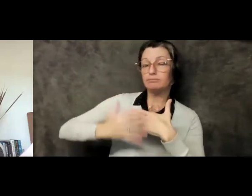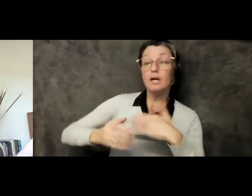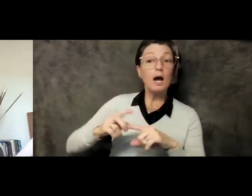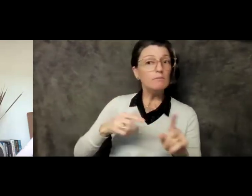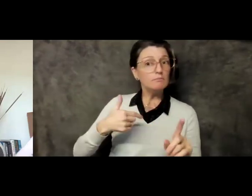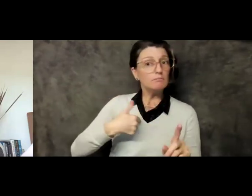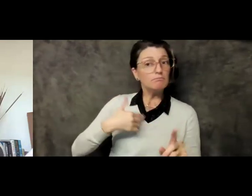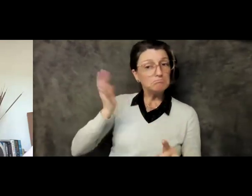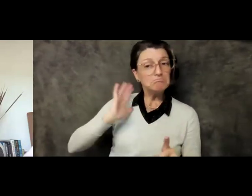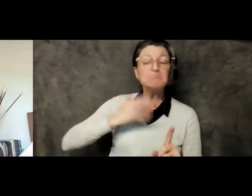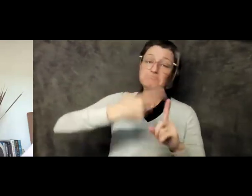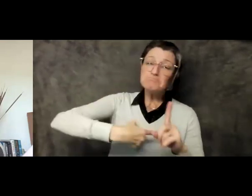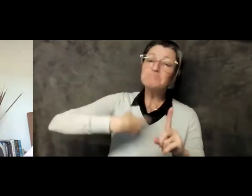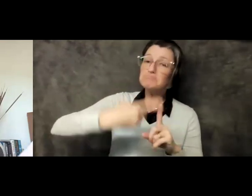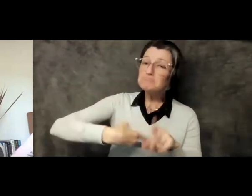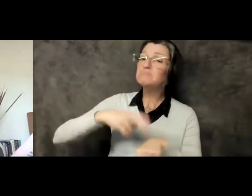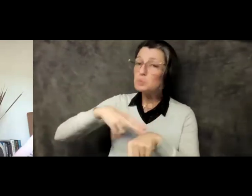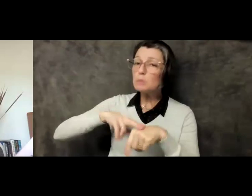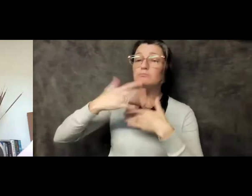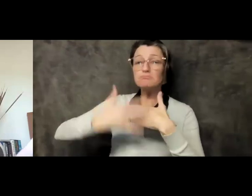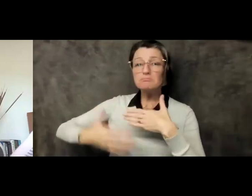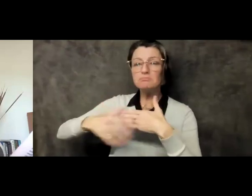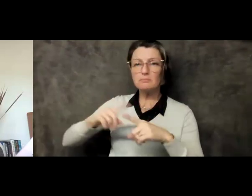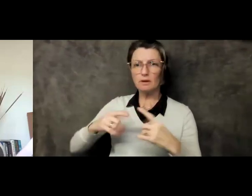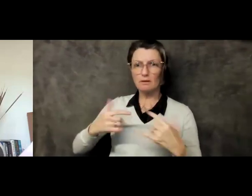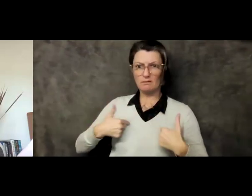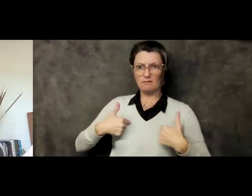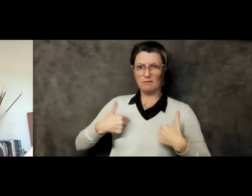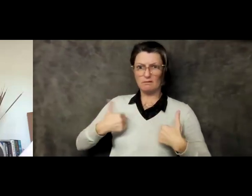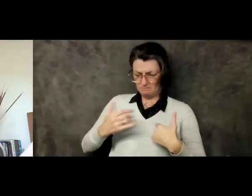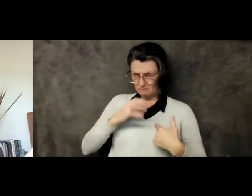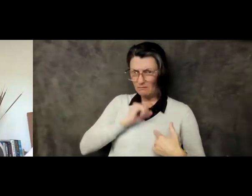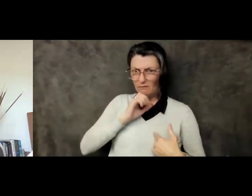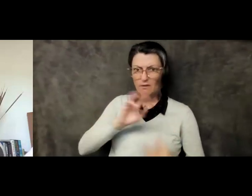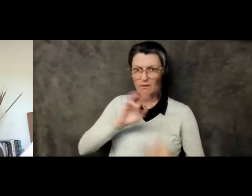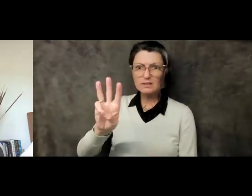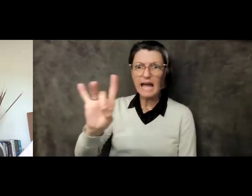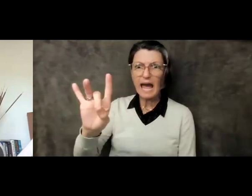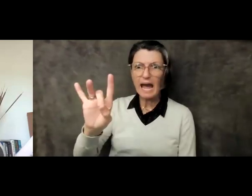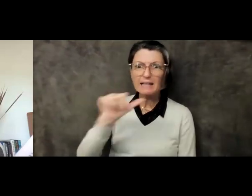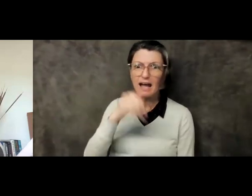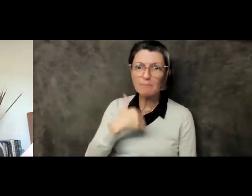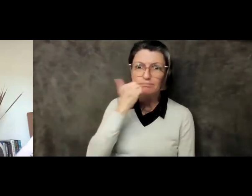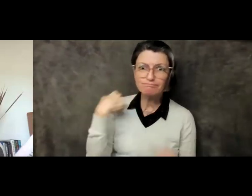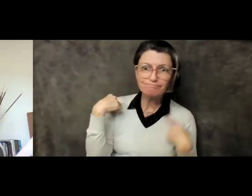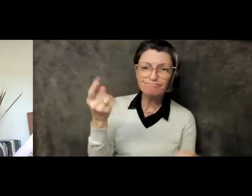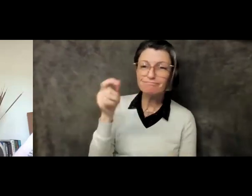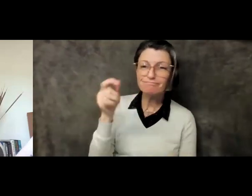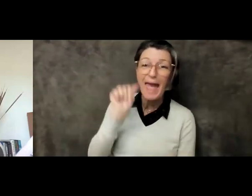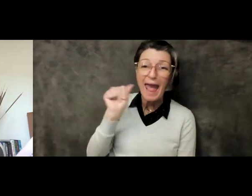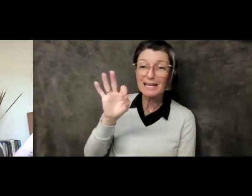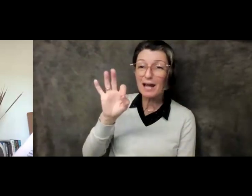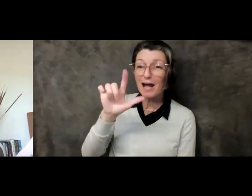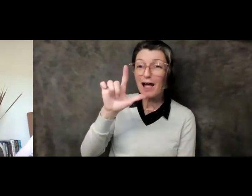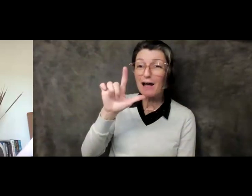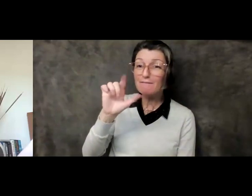is totally normal, except I'm 68 freaking years old and Aunt Flo hasn't come around for more than 20 years. So what